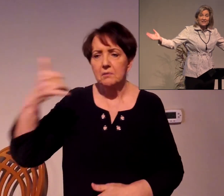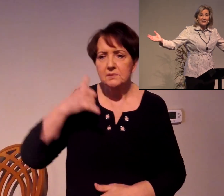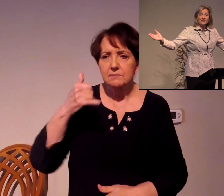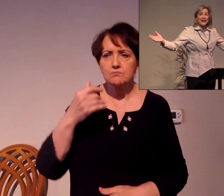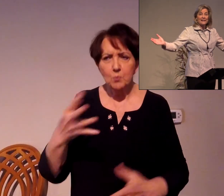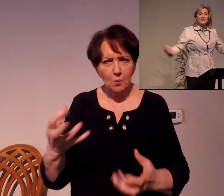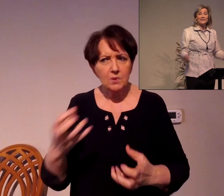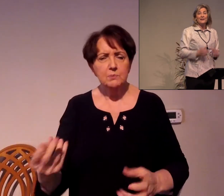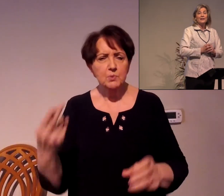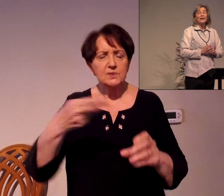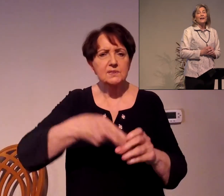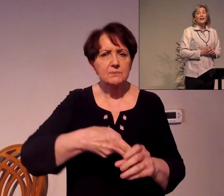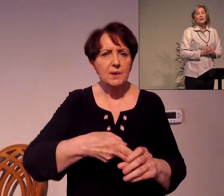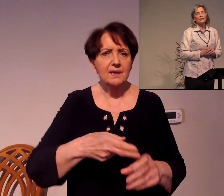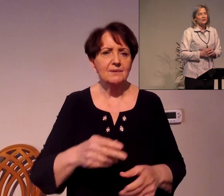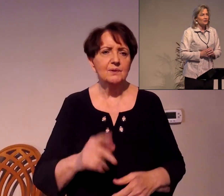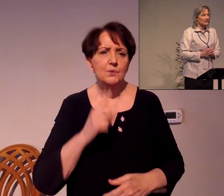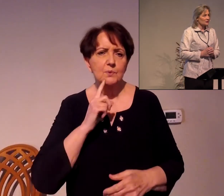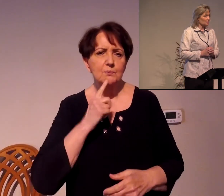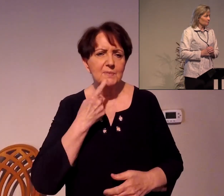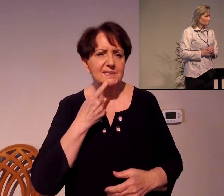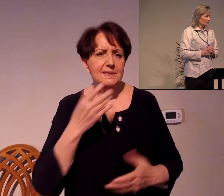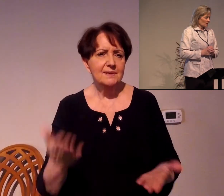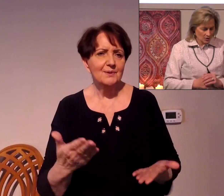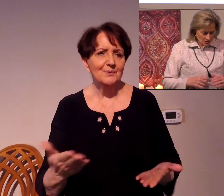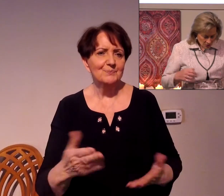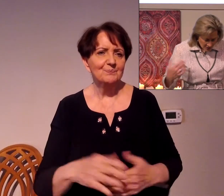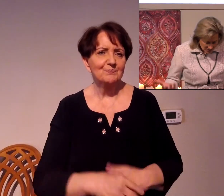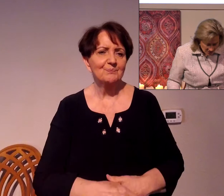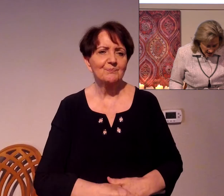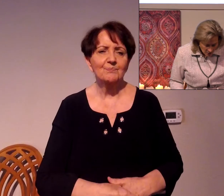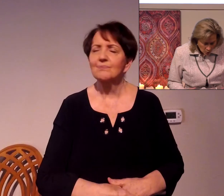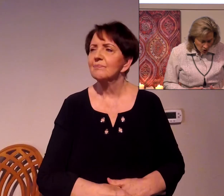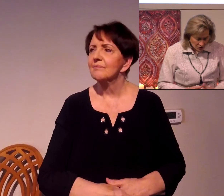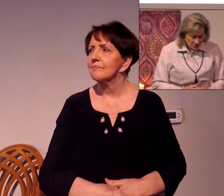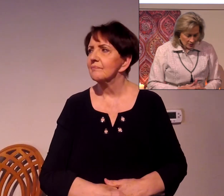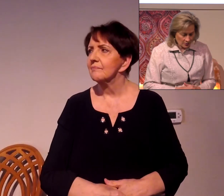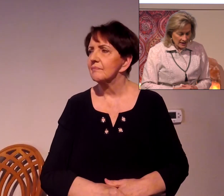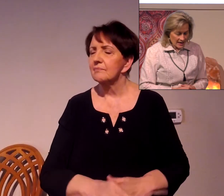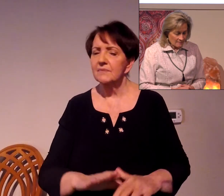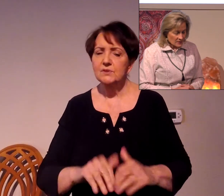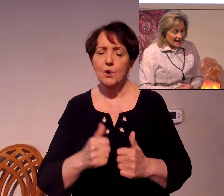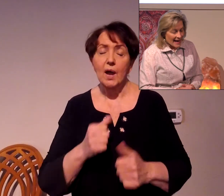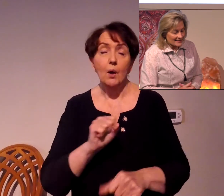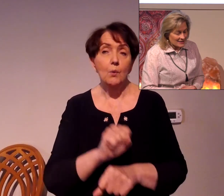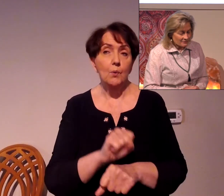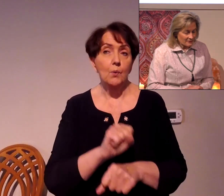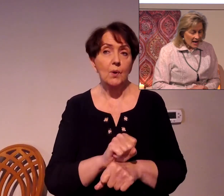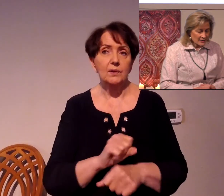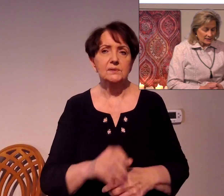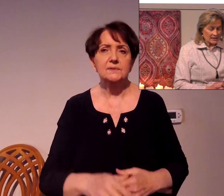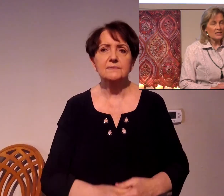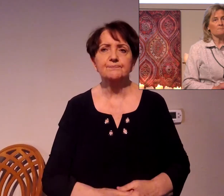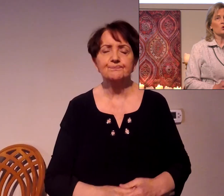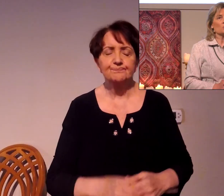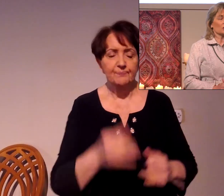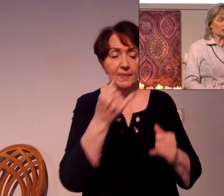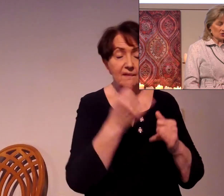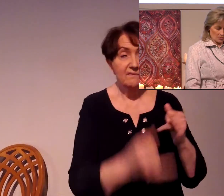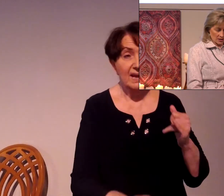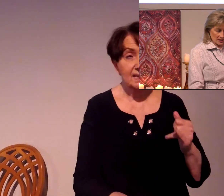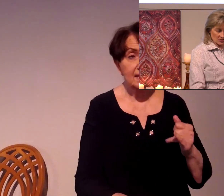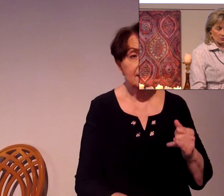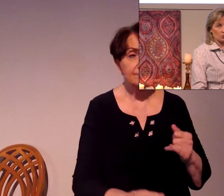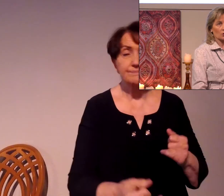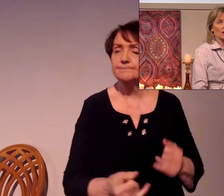miss CSLDallas. And they're going to do that too. So this is how it works, okay? And then finally, what we're going